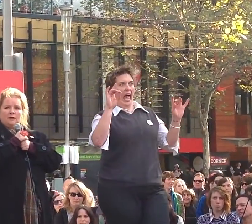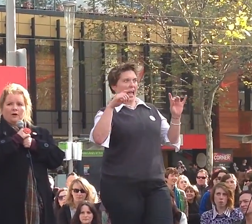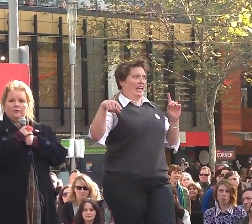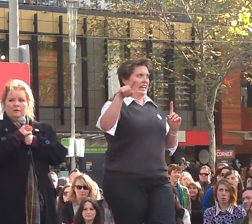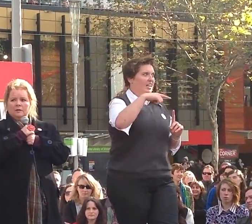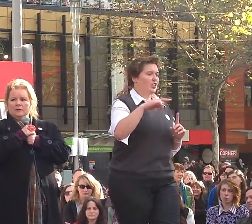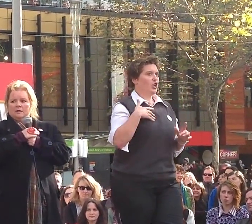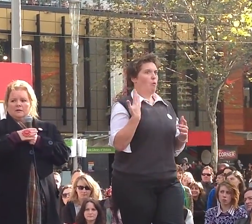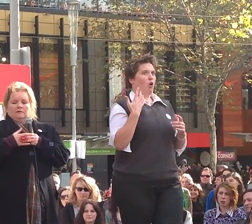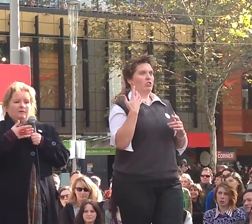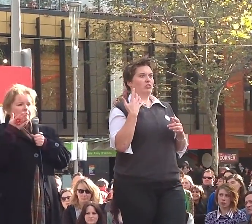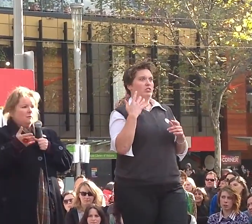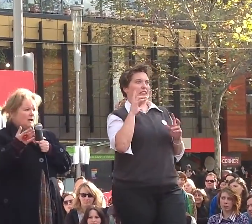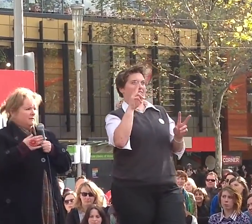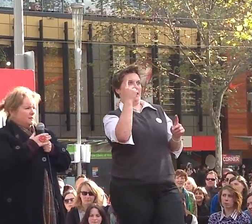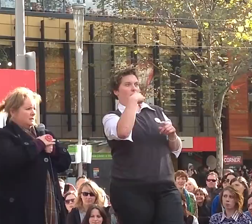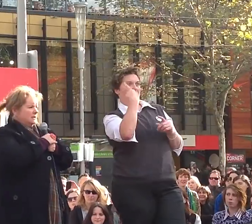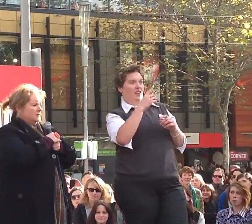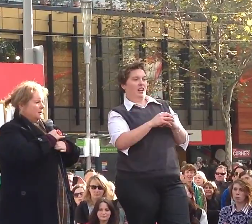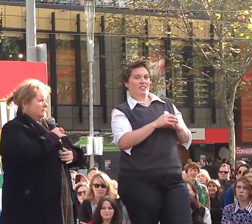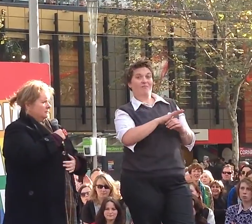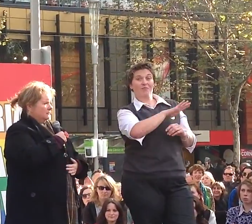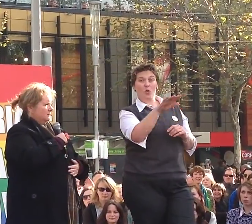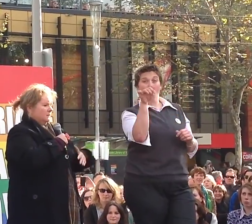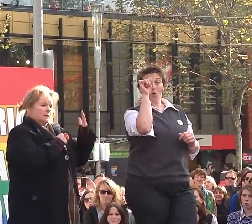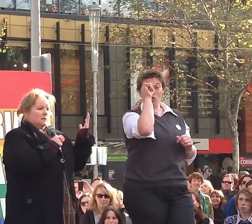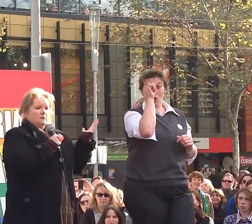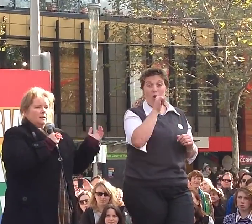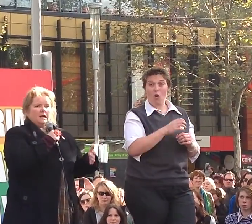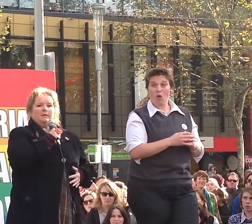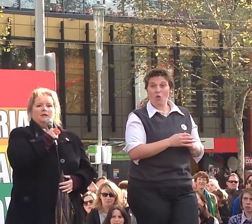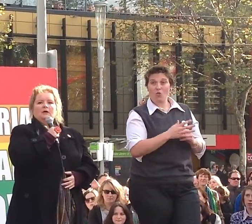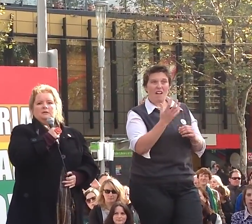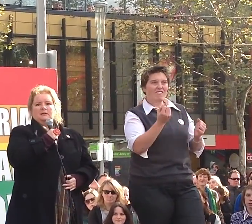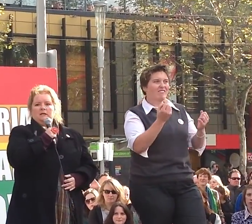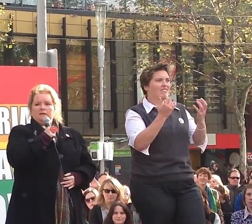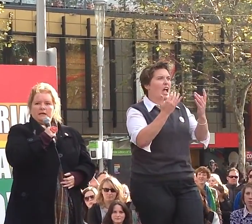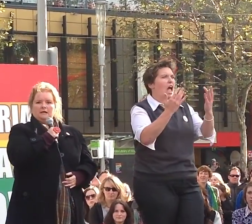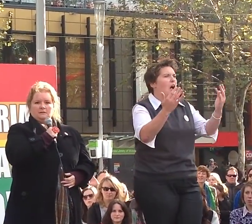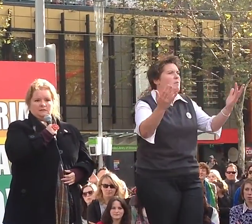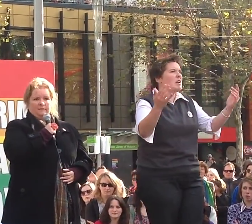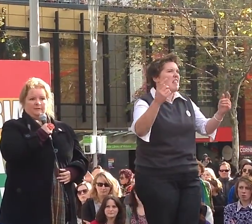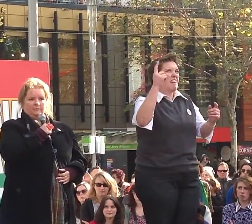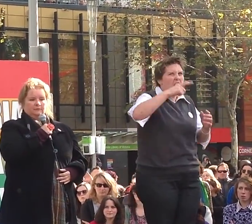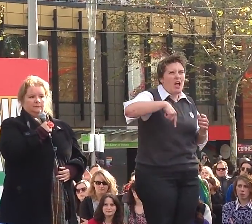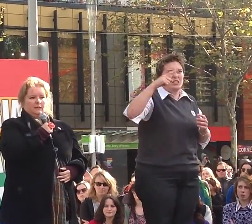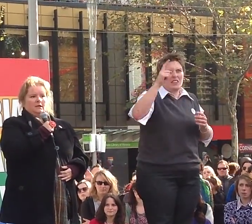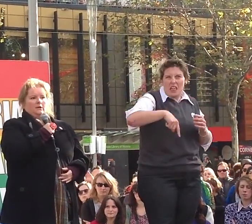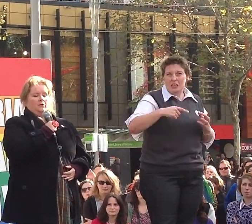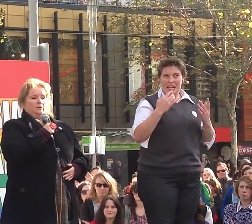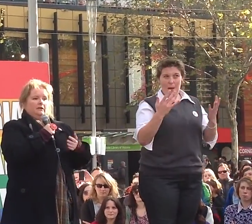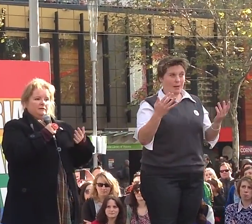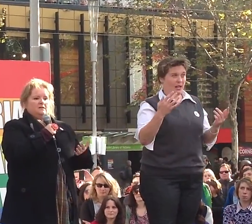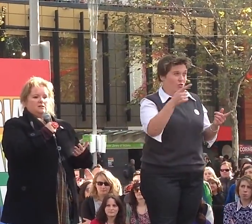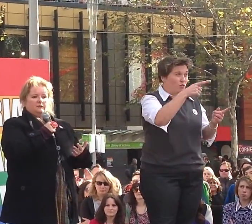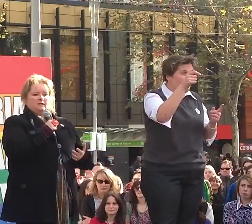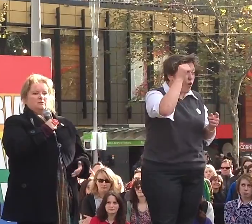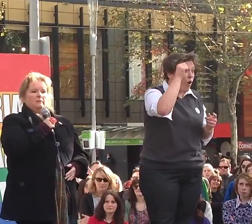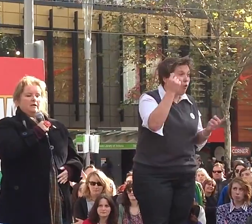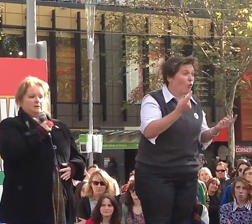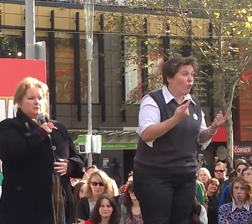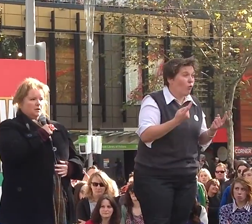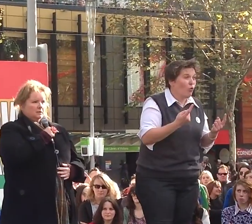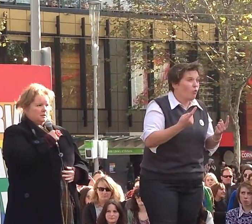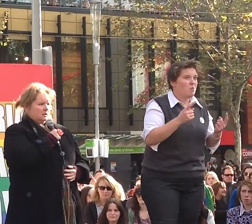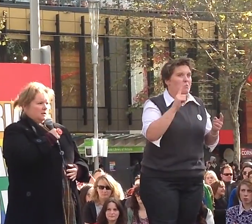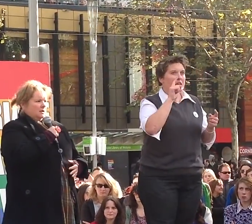as we know, for every one of us who's here, there are how many thousands of people who live in a situation